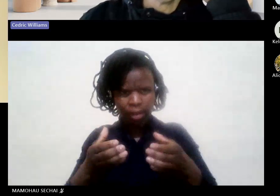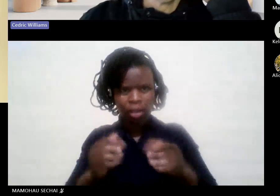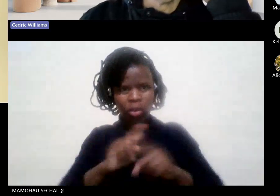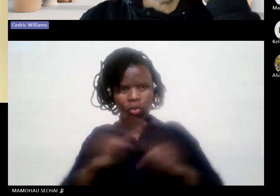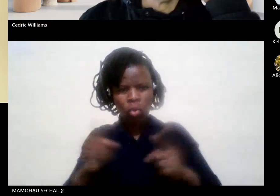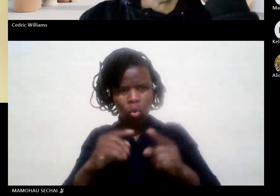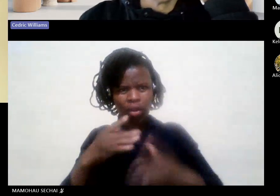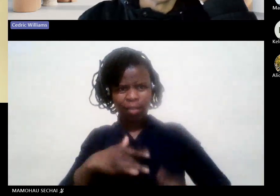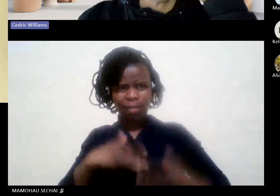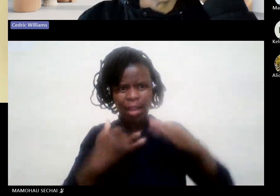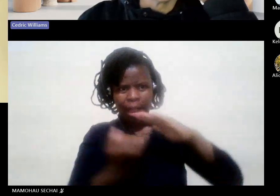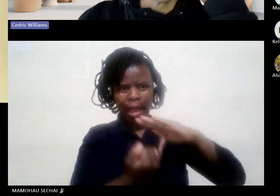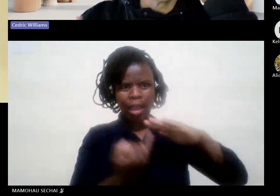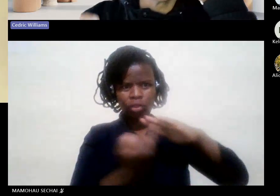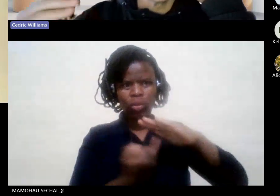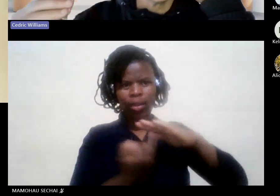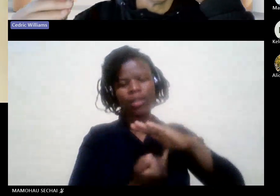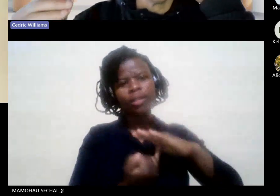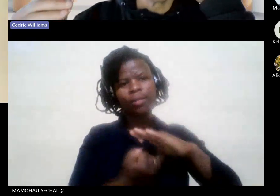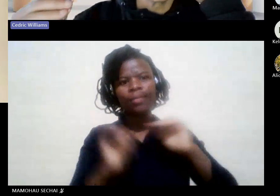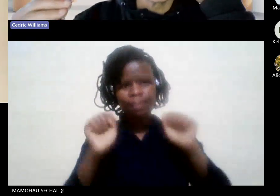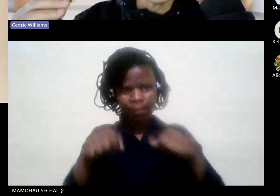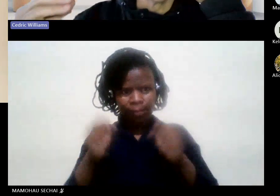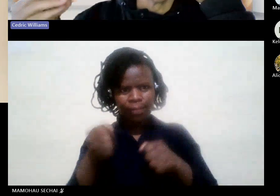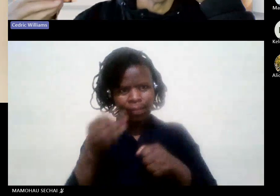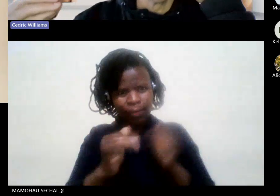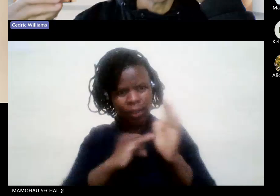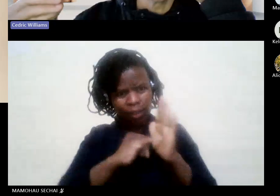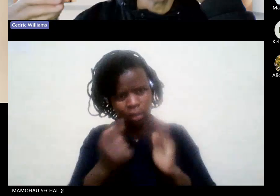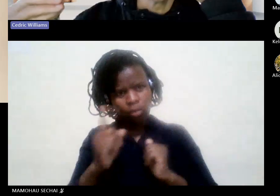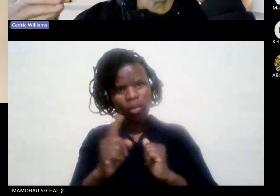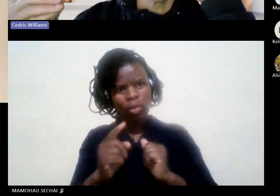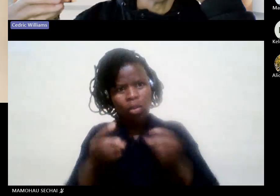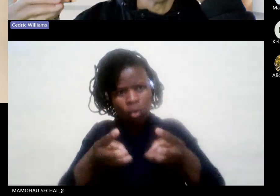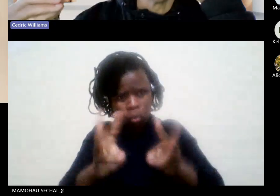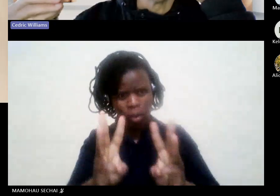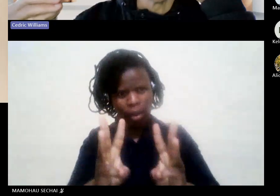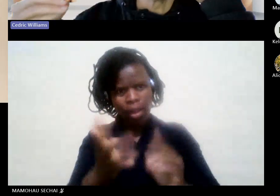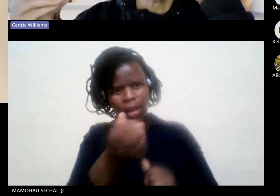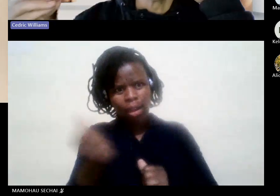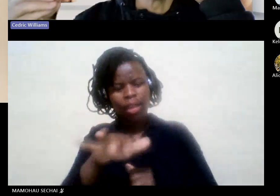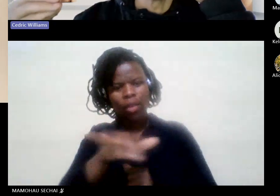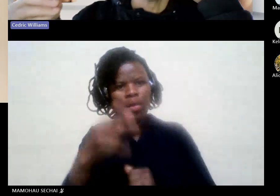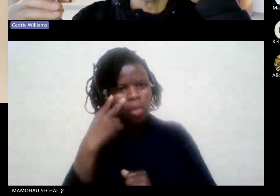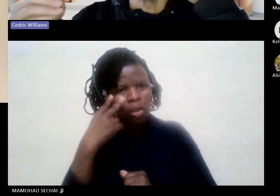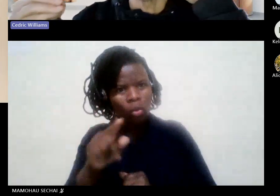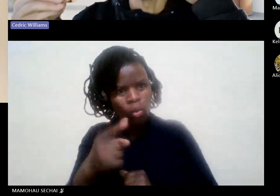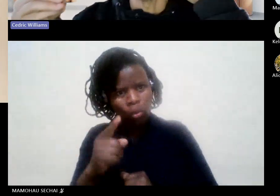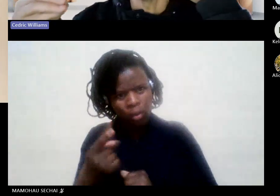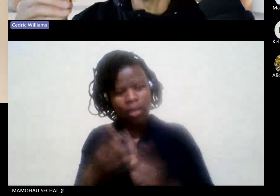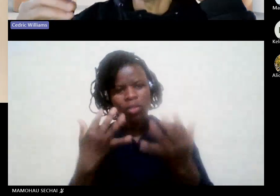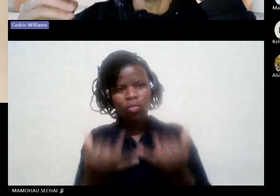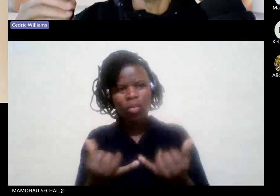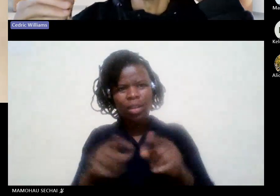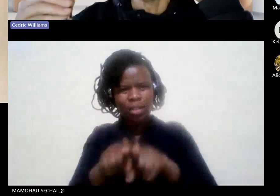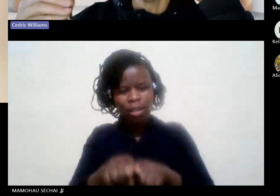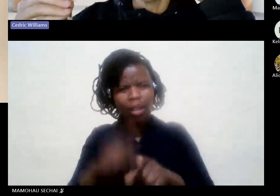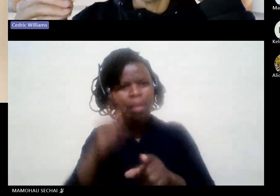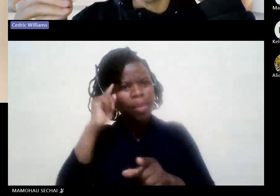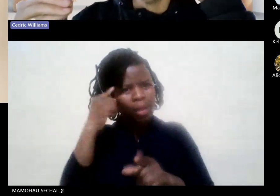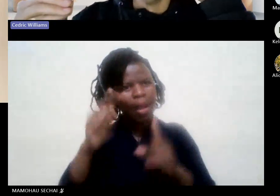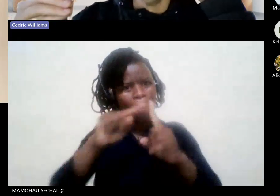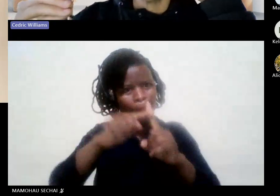isolated. So yeah, that is just one way of looking at things. And yeah, I think that the point that I want to bring out there is